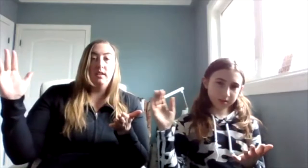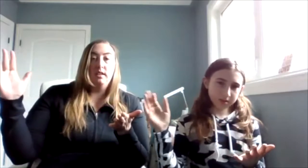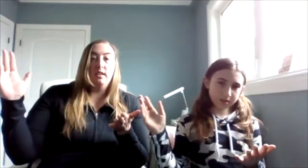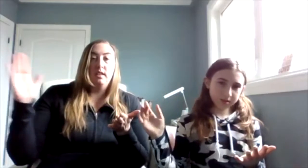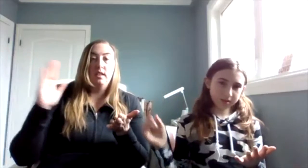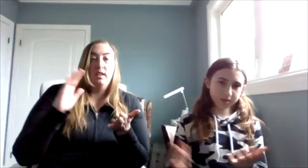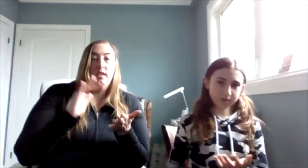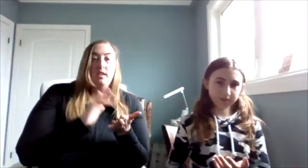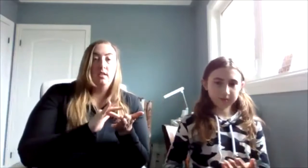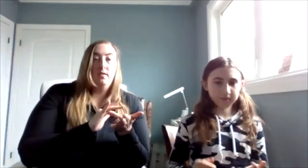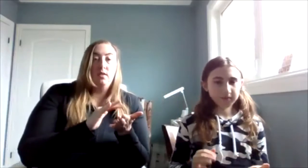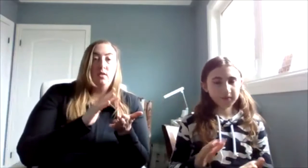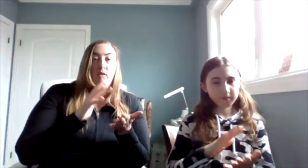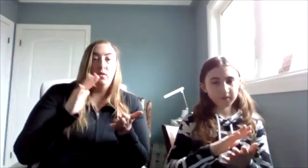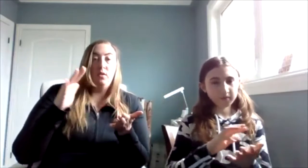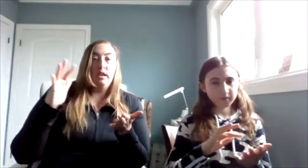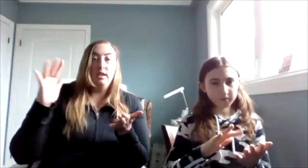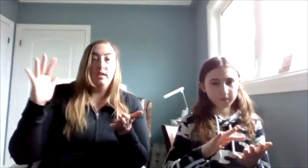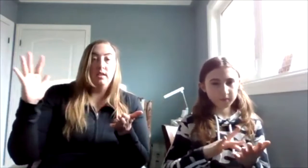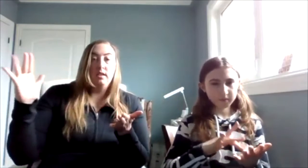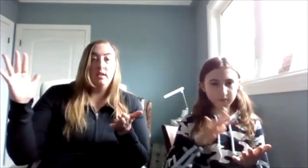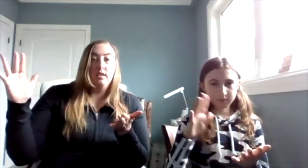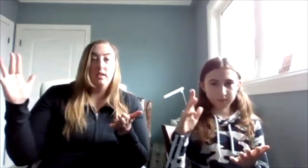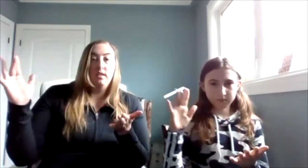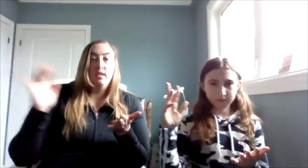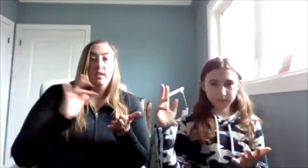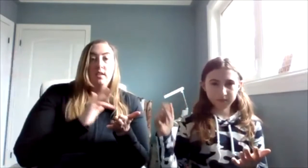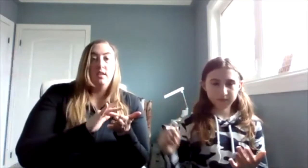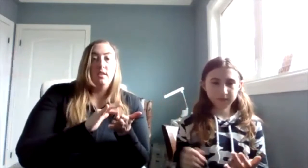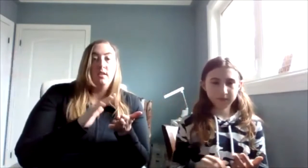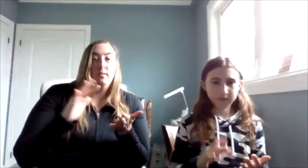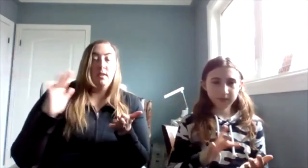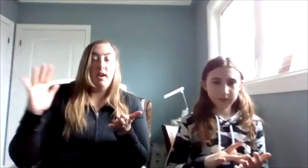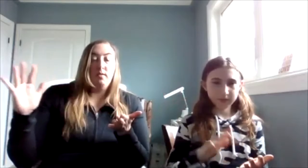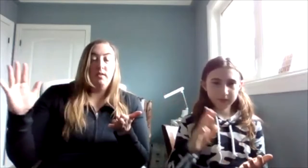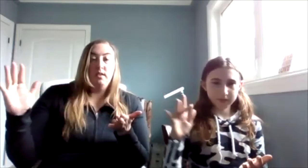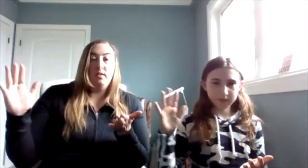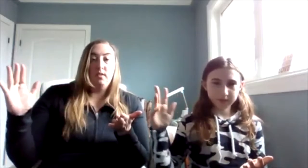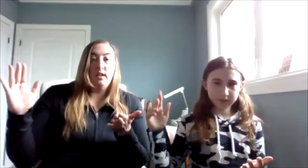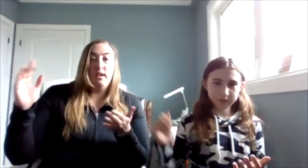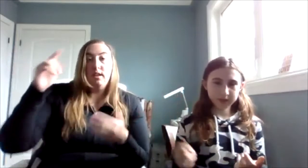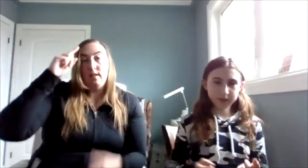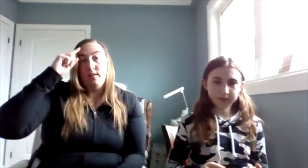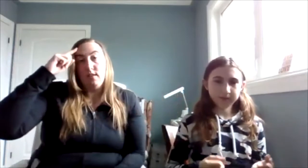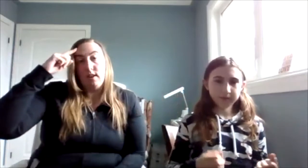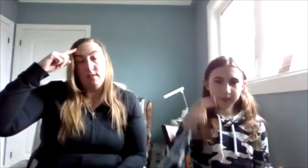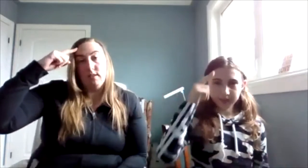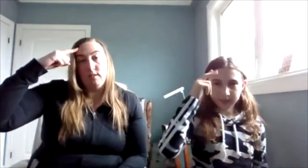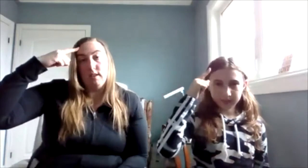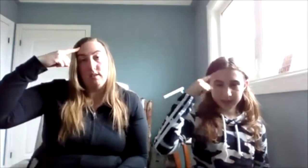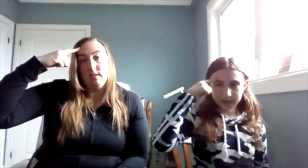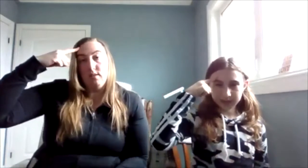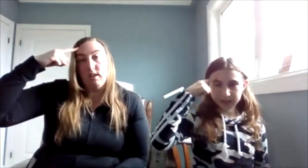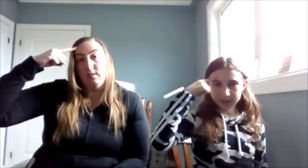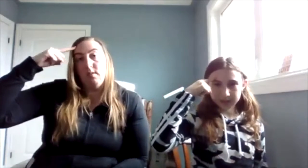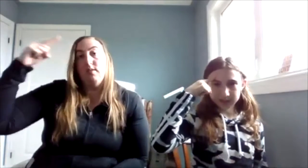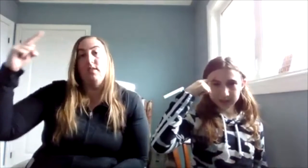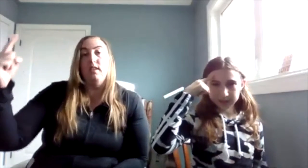this for glory. The power and the glory forever, so touch your forehead with one finger, and